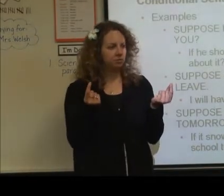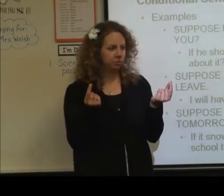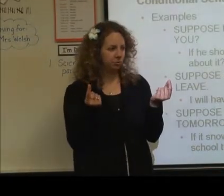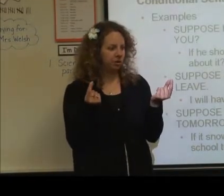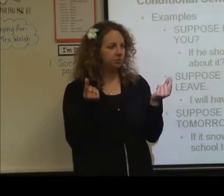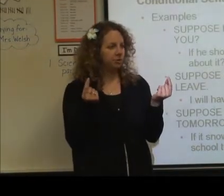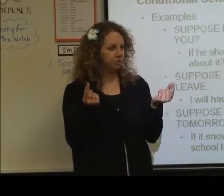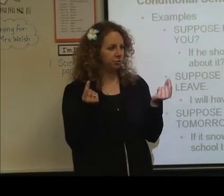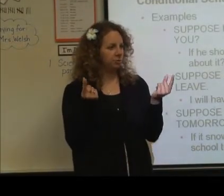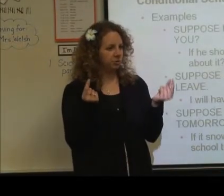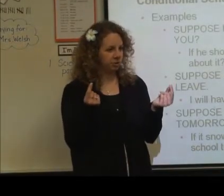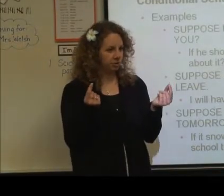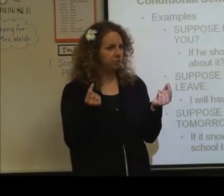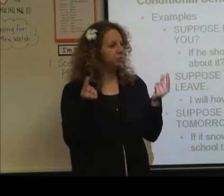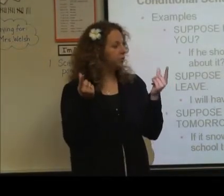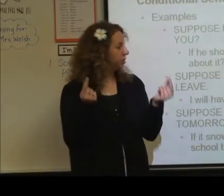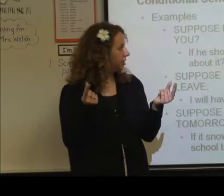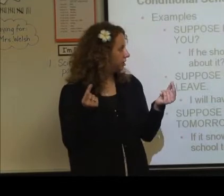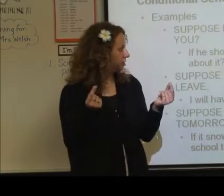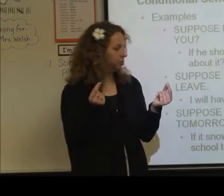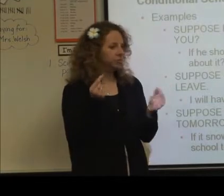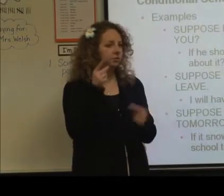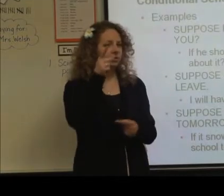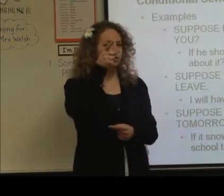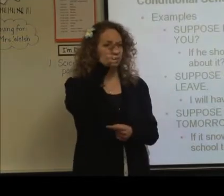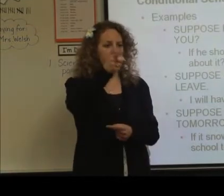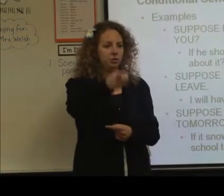Do what? What are you doing? What do you want to do? What are you going to do? You.